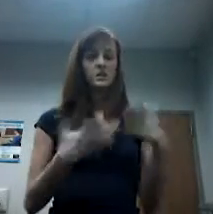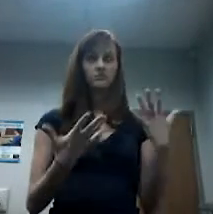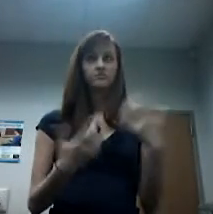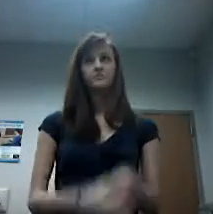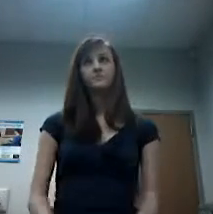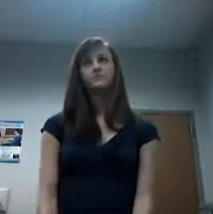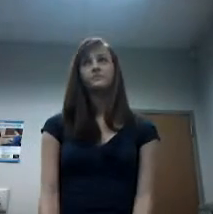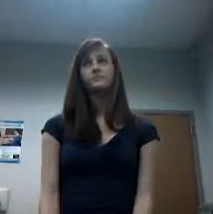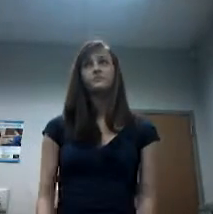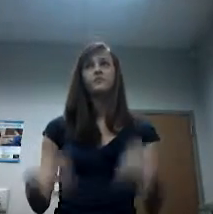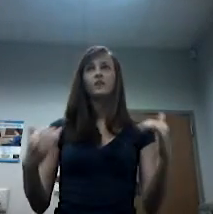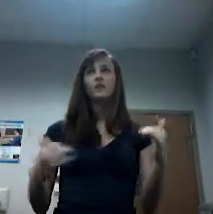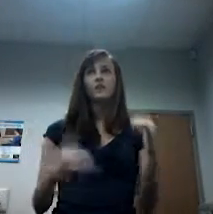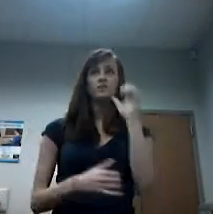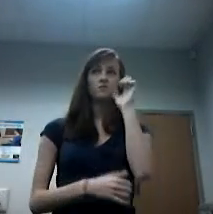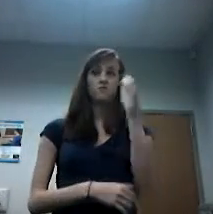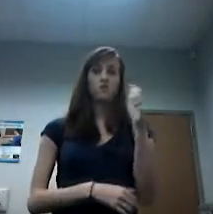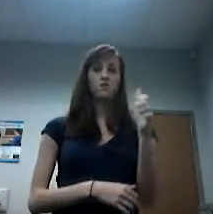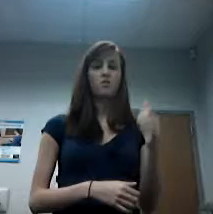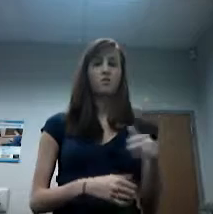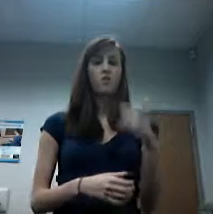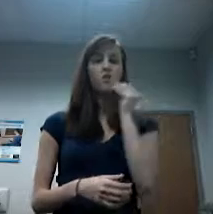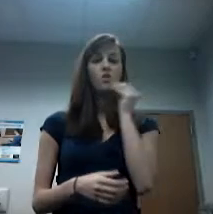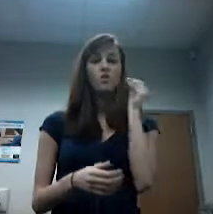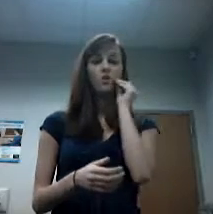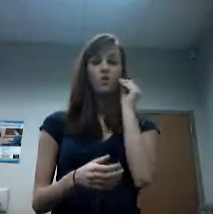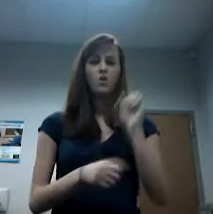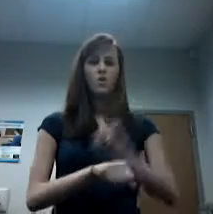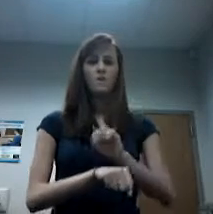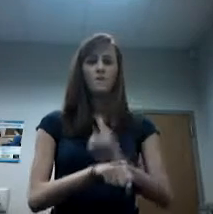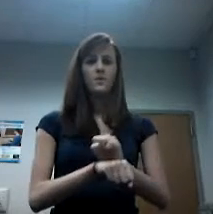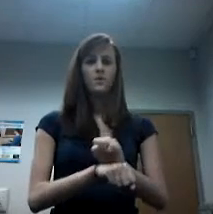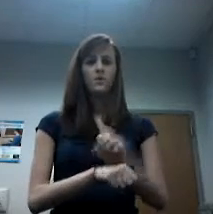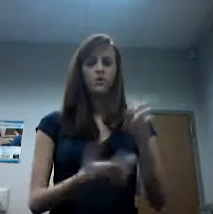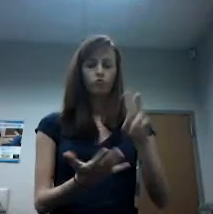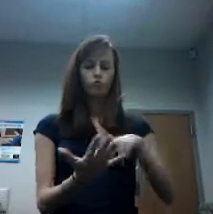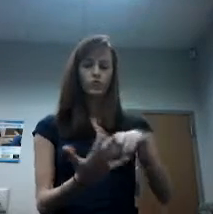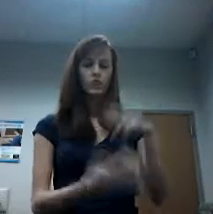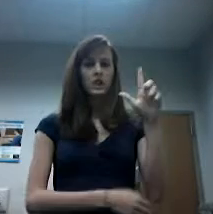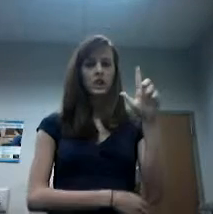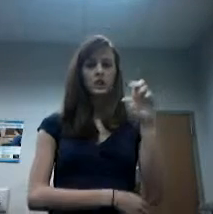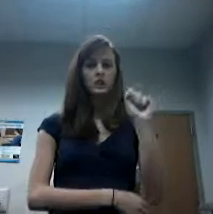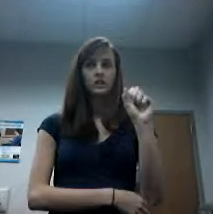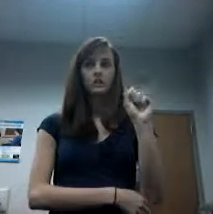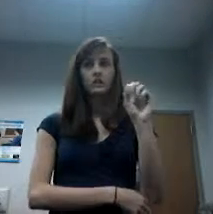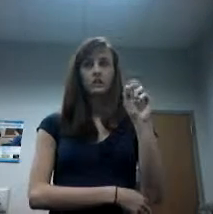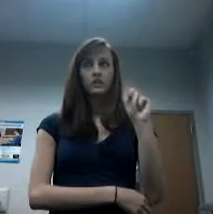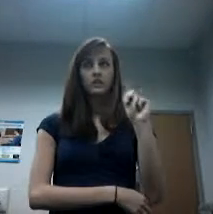Okay, your assignment for tomorrow then is to read lesson 2 if you've not done so already, and take notes over the words that